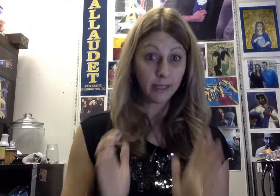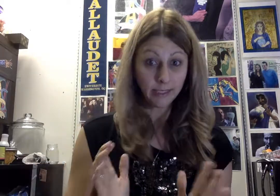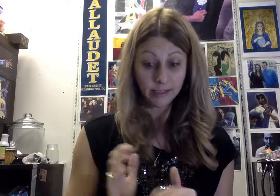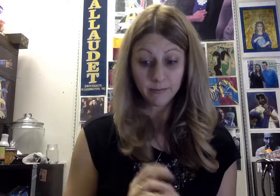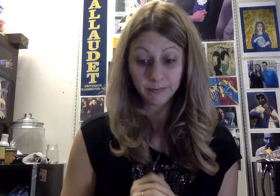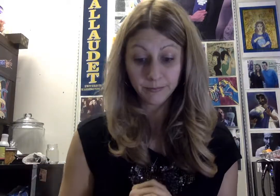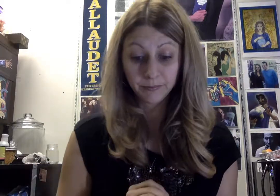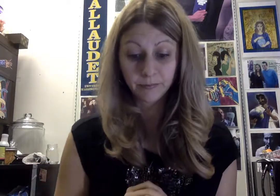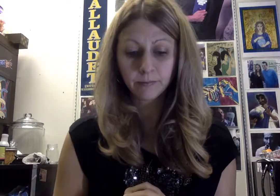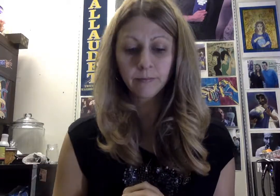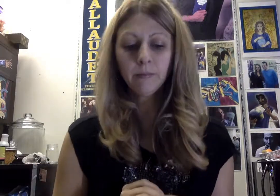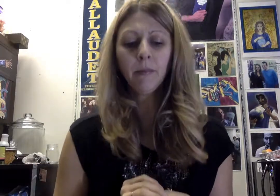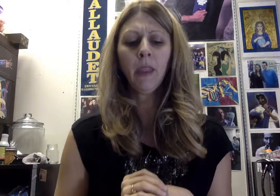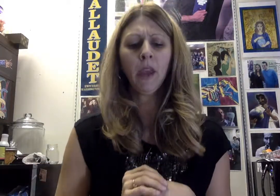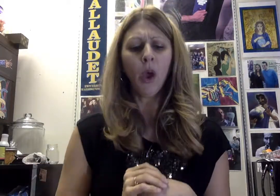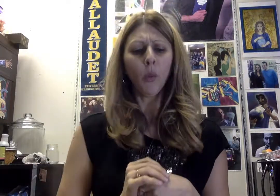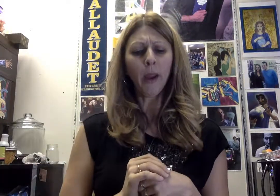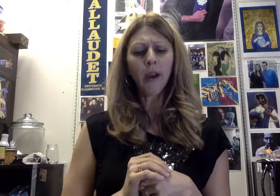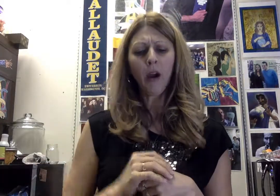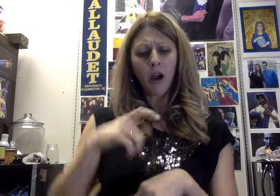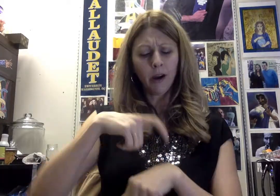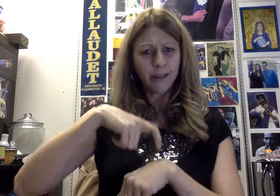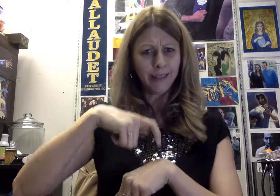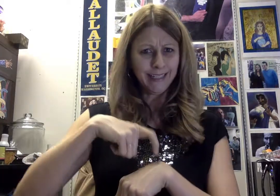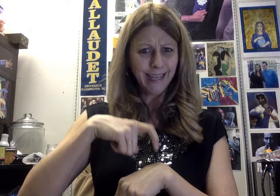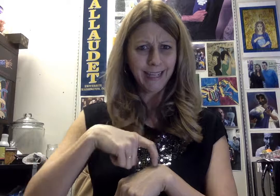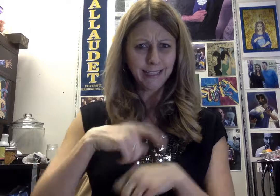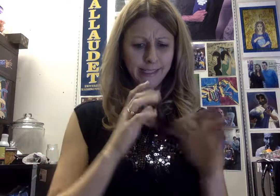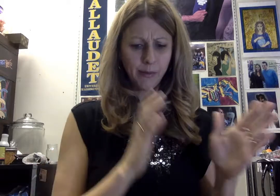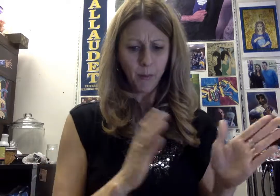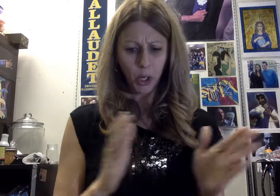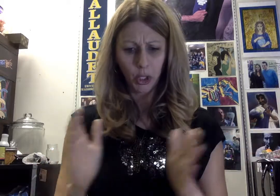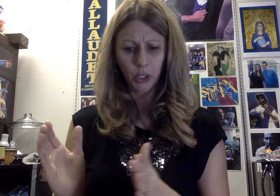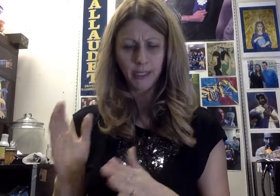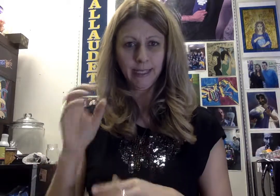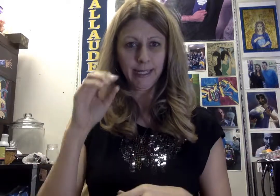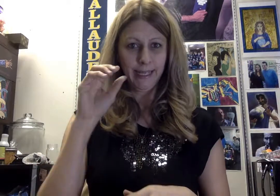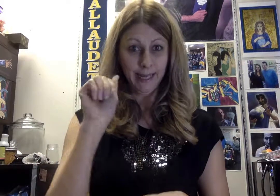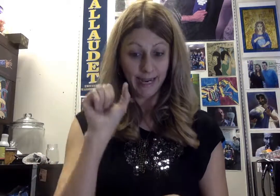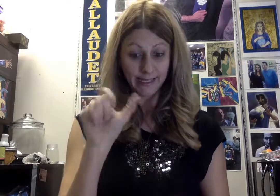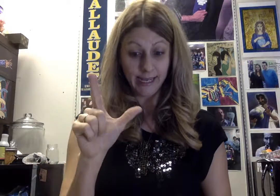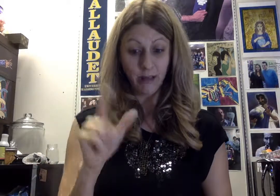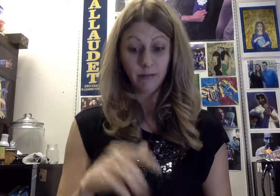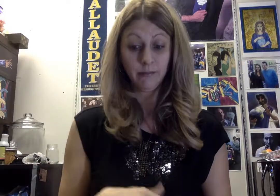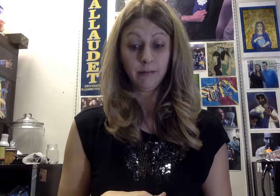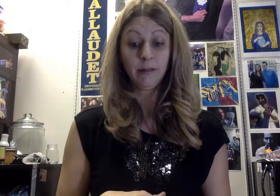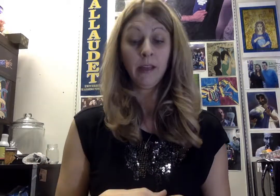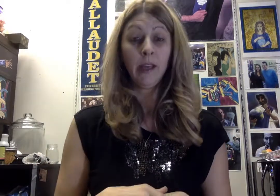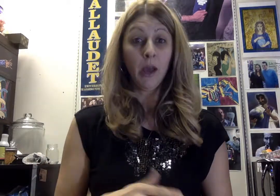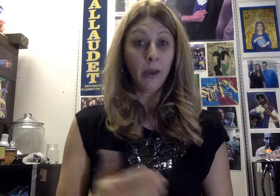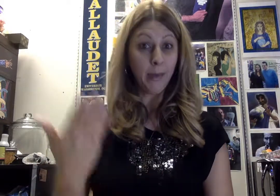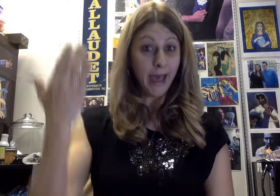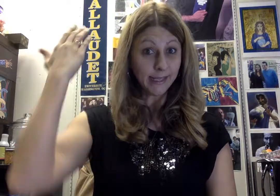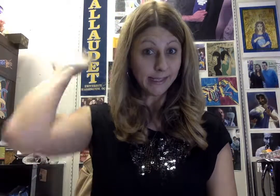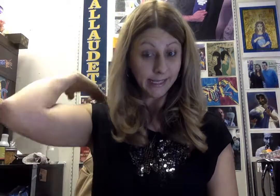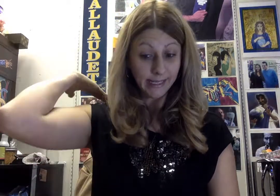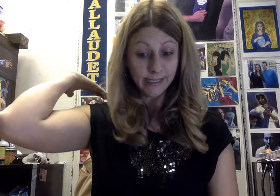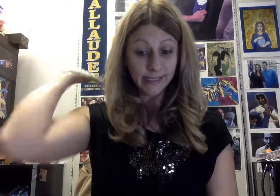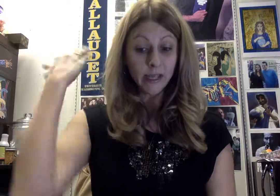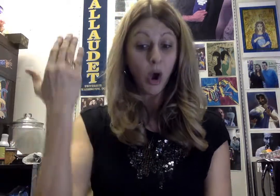athlete. Where are the tense markers in ASL? Past is